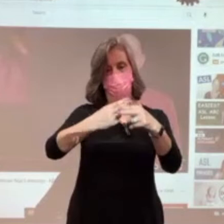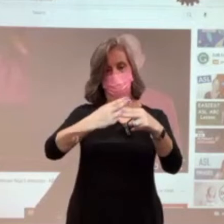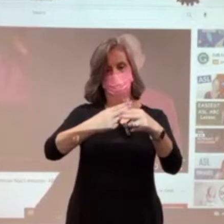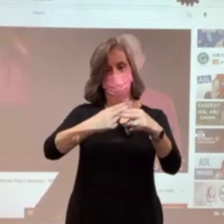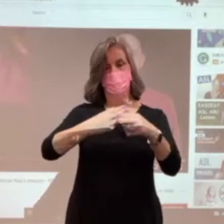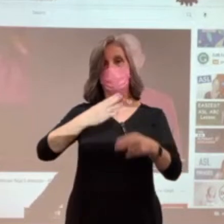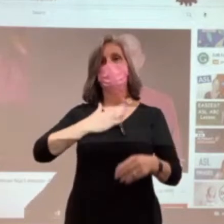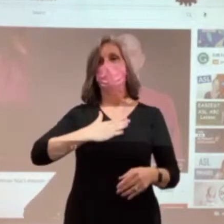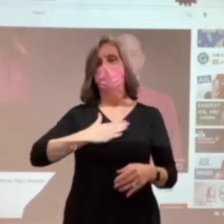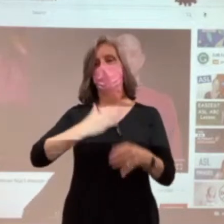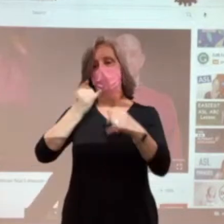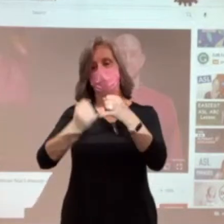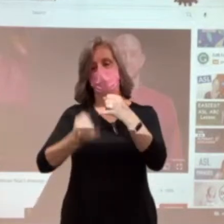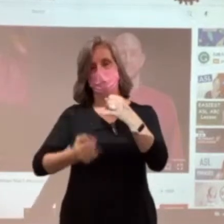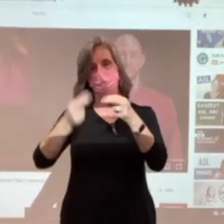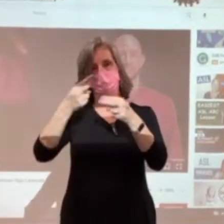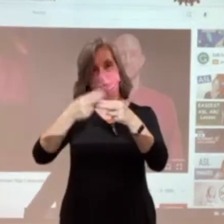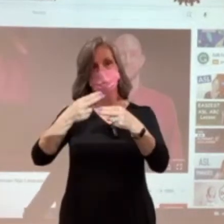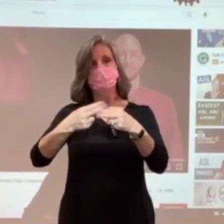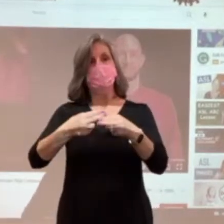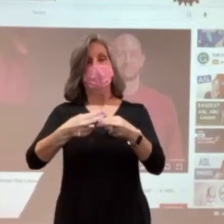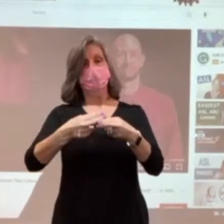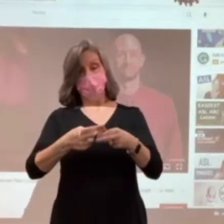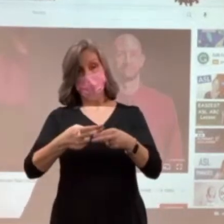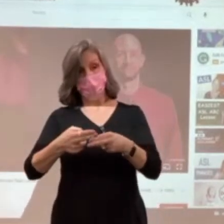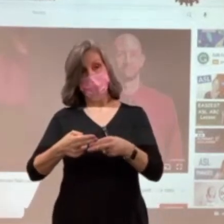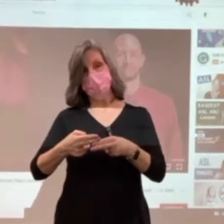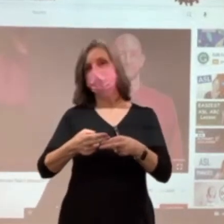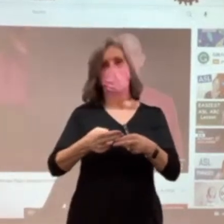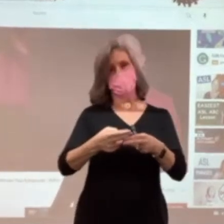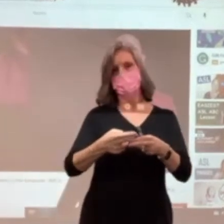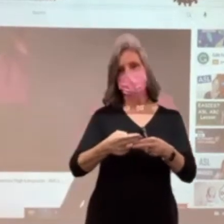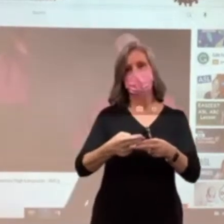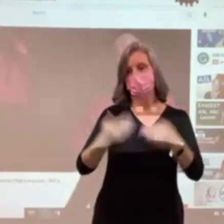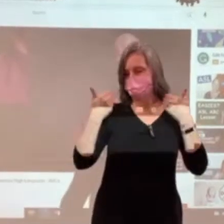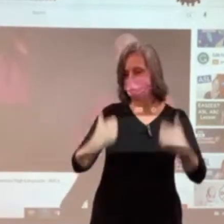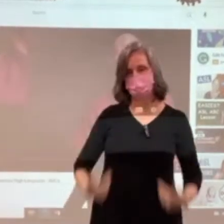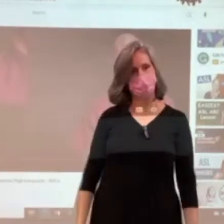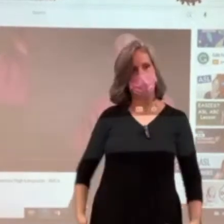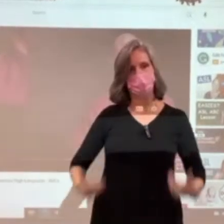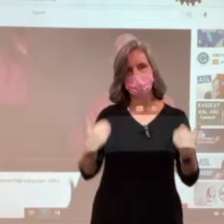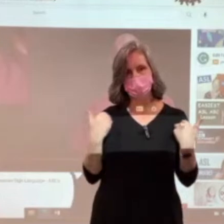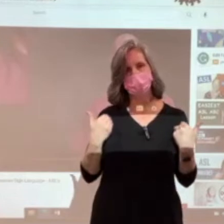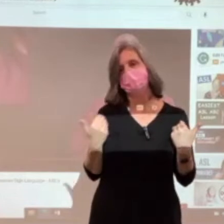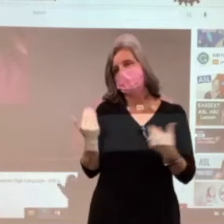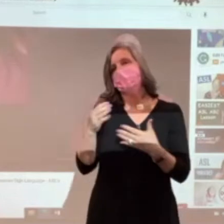name and my last name. Now, some deaf people do not even, they'll do something like this, but for